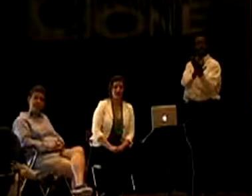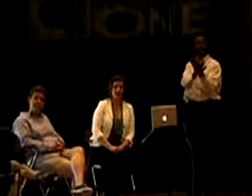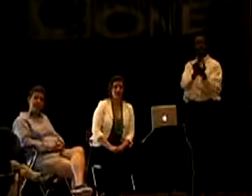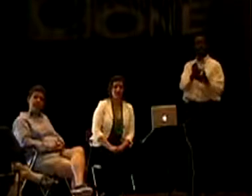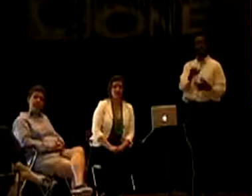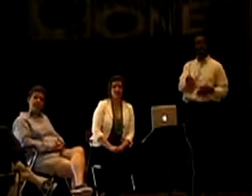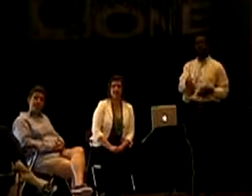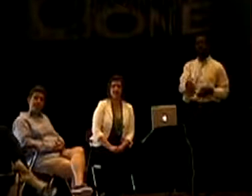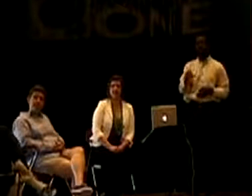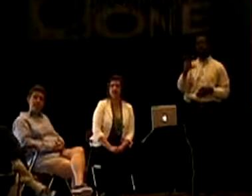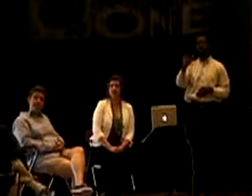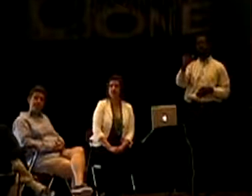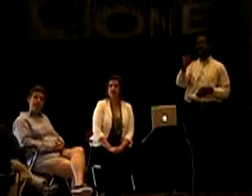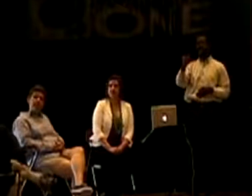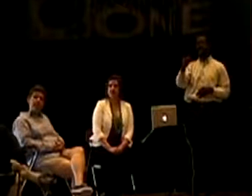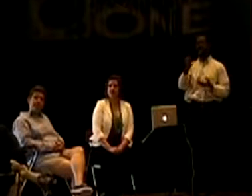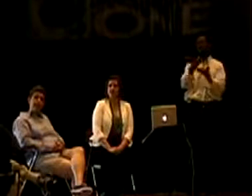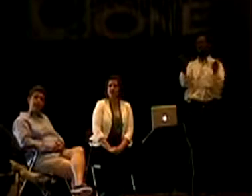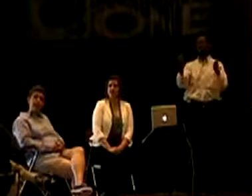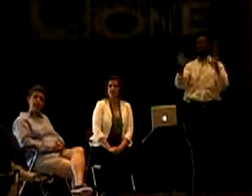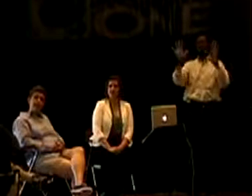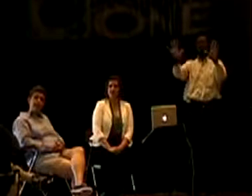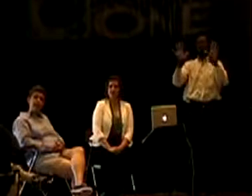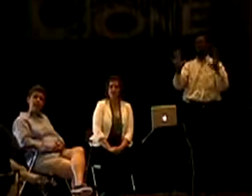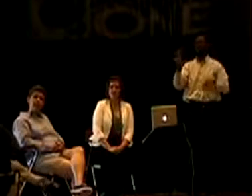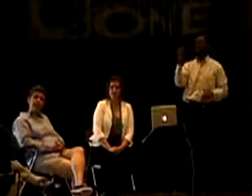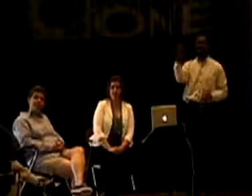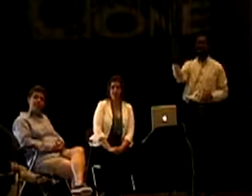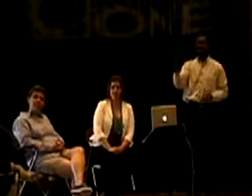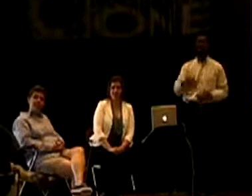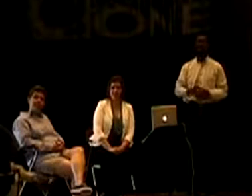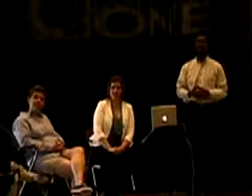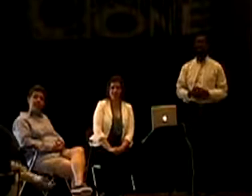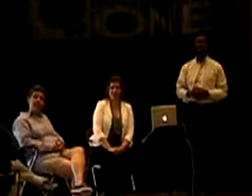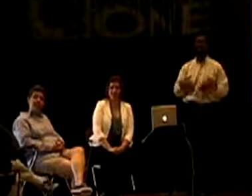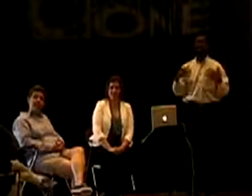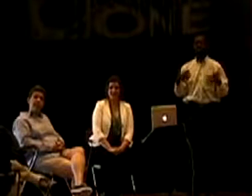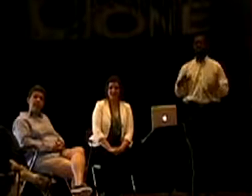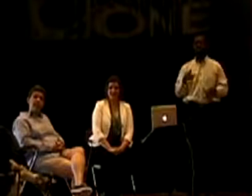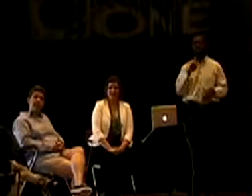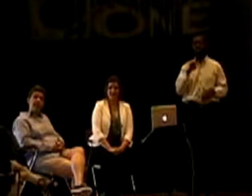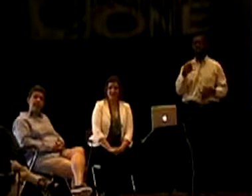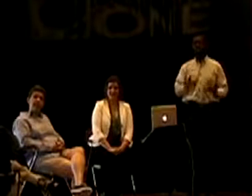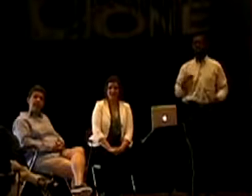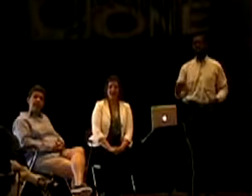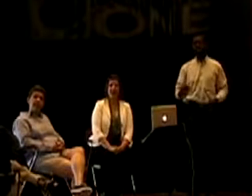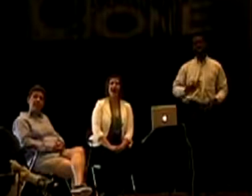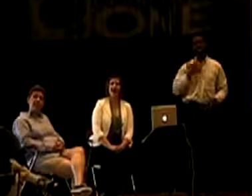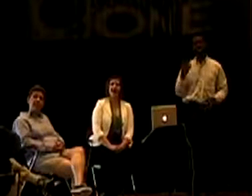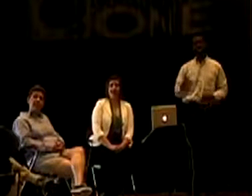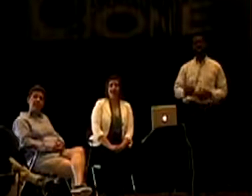I really want to applaud the cast. They did a fantastic job. I was